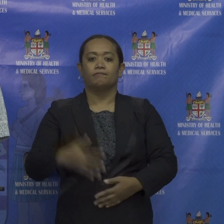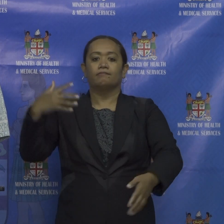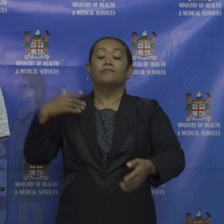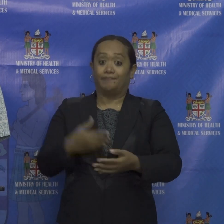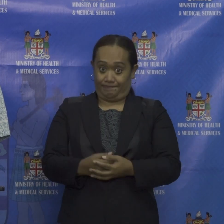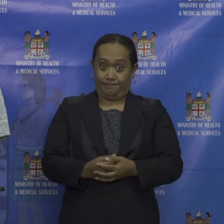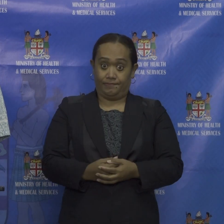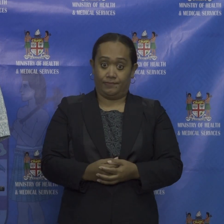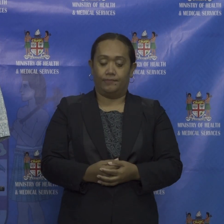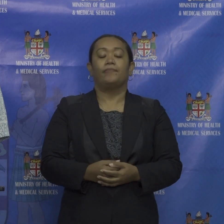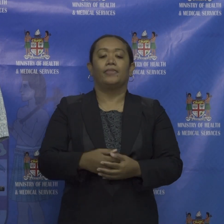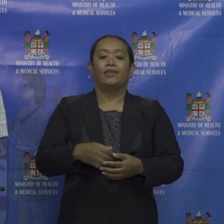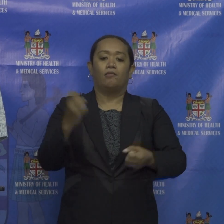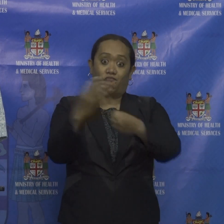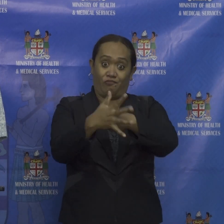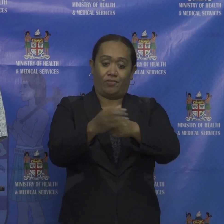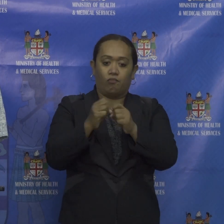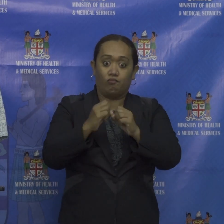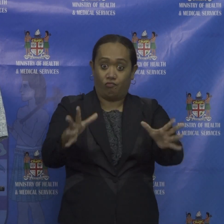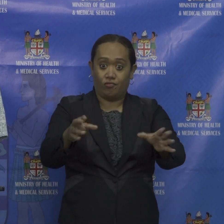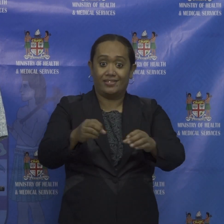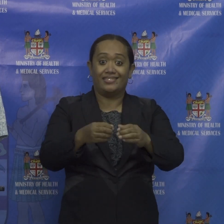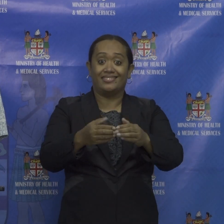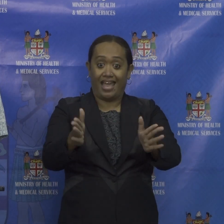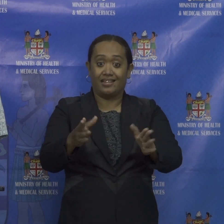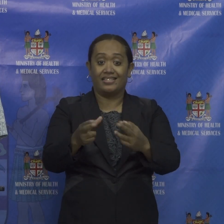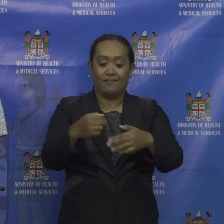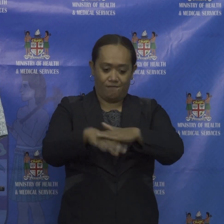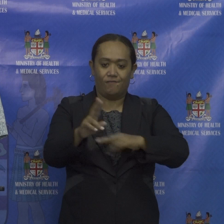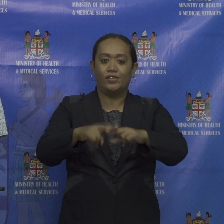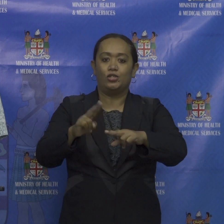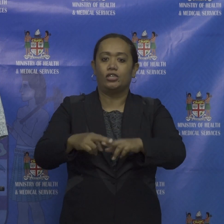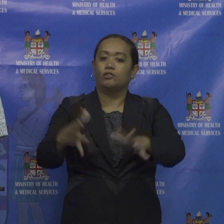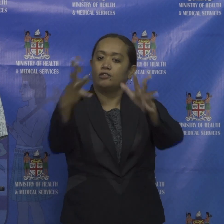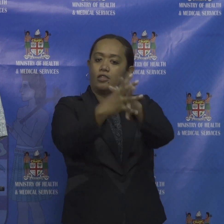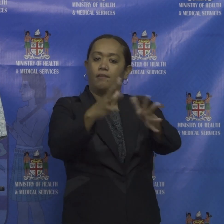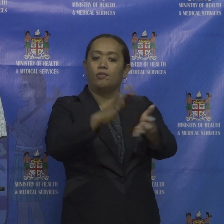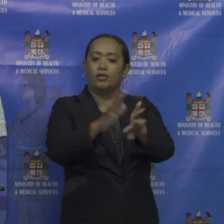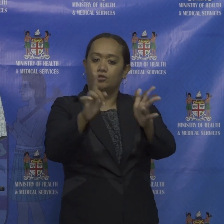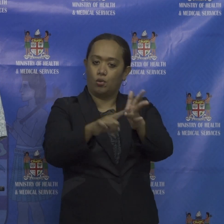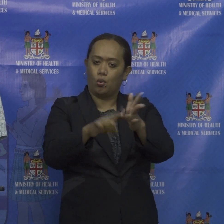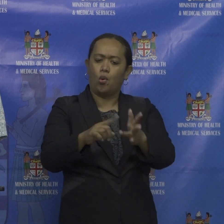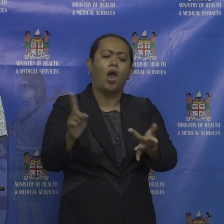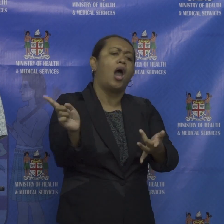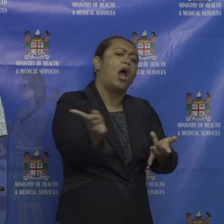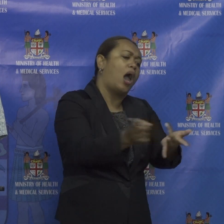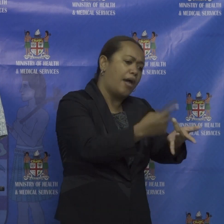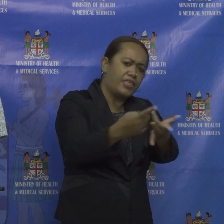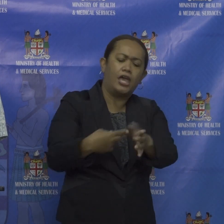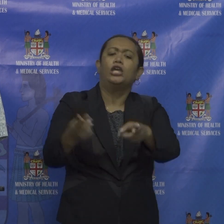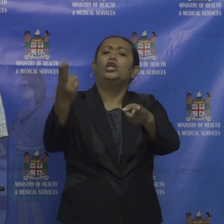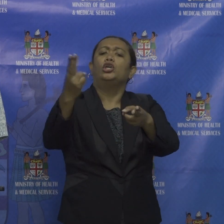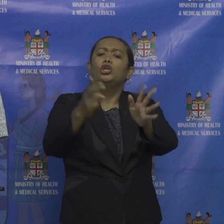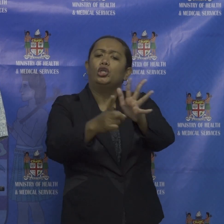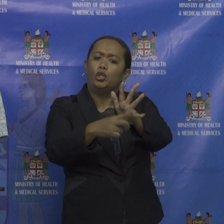outbreak. Since last year at the beginning of the pandemic, WHO with other UN agencies,